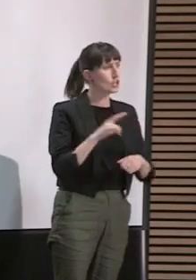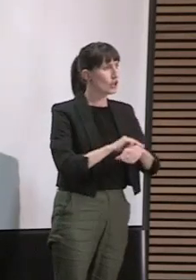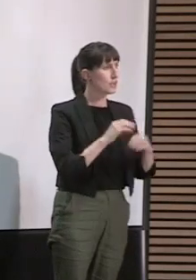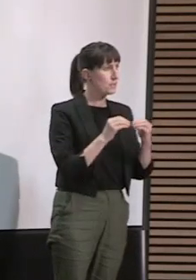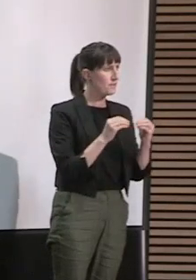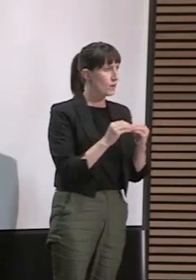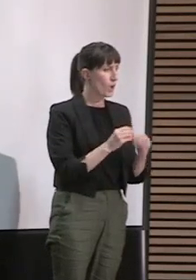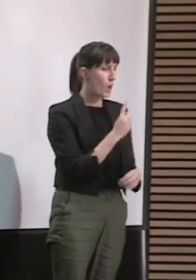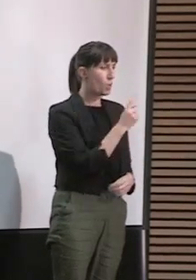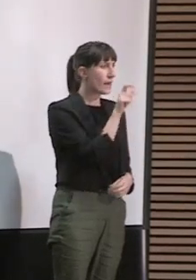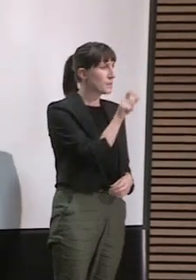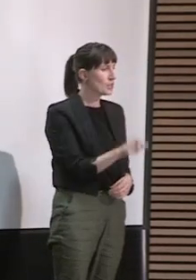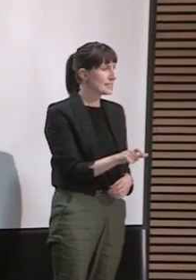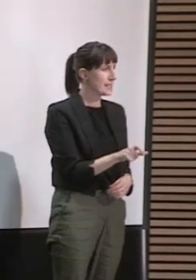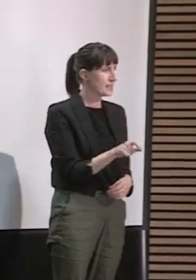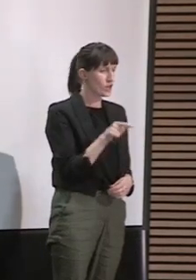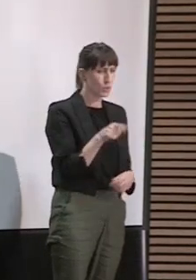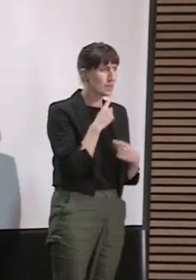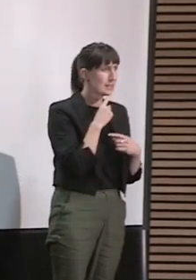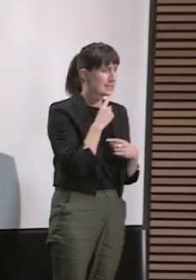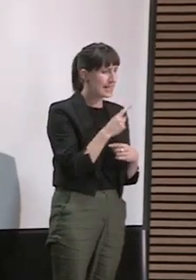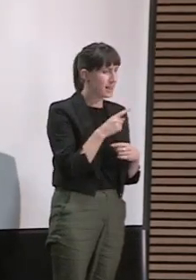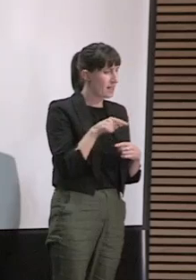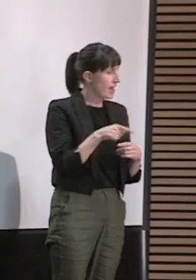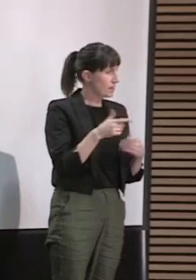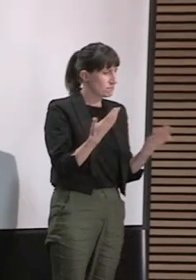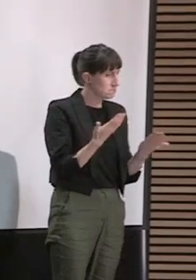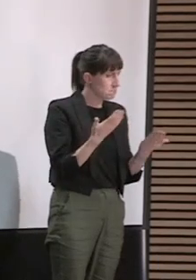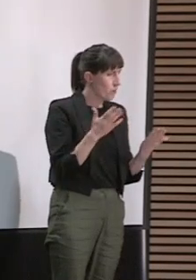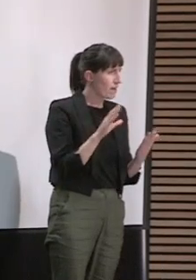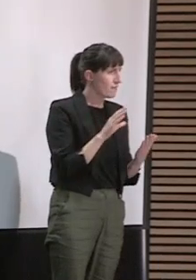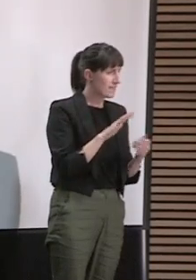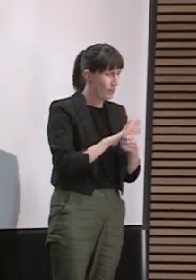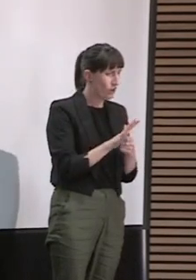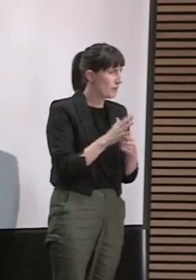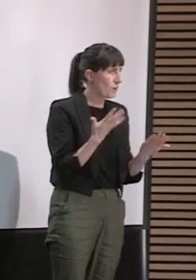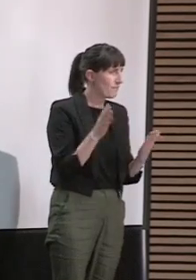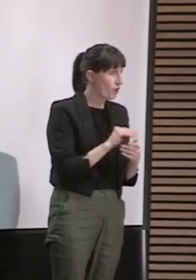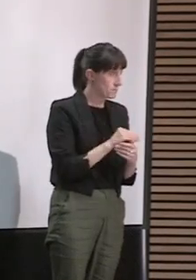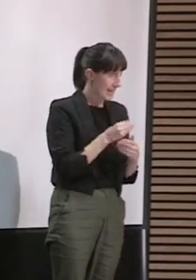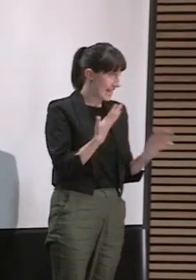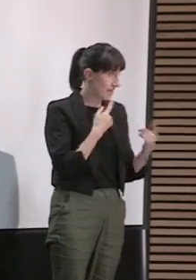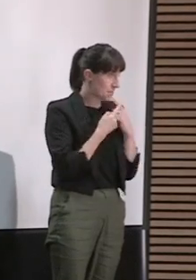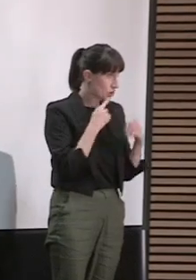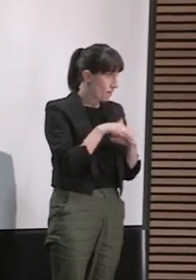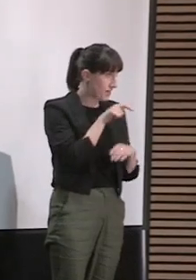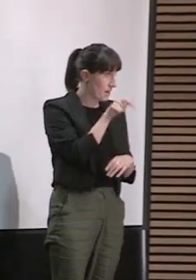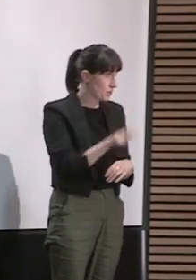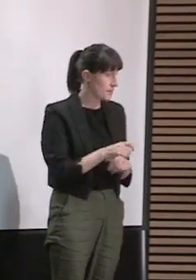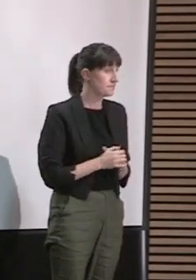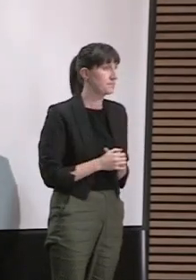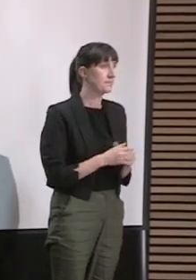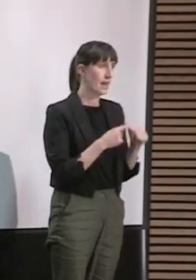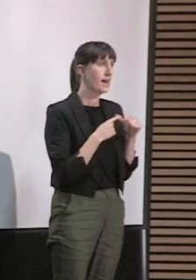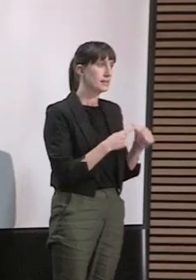one patient outstanding still under investigation? Is there results back from the genome sequencing, anything like that yet? Yes, there's this particular person